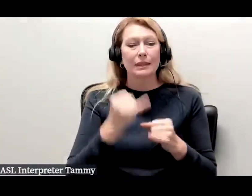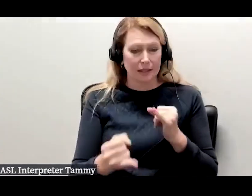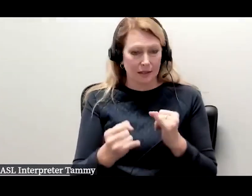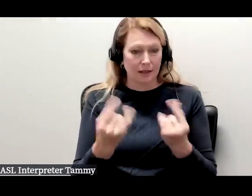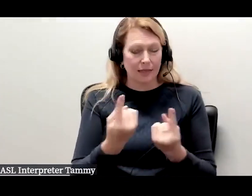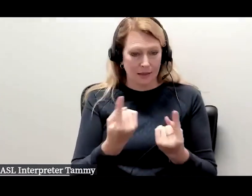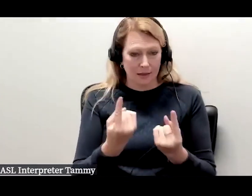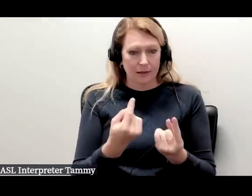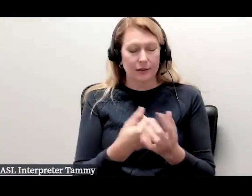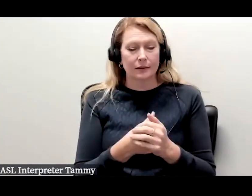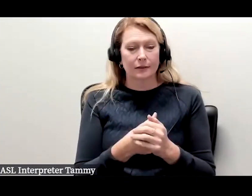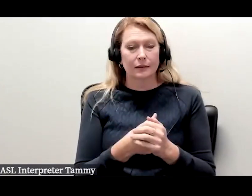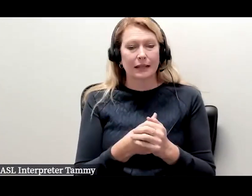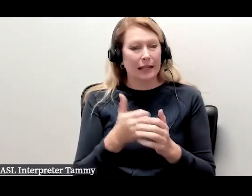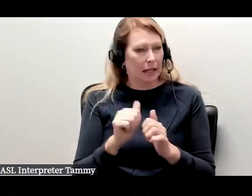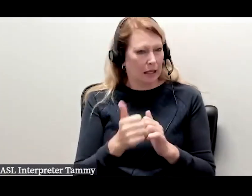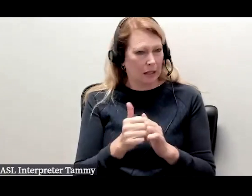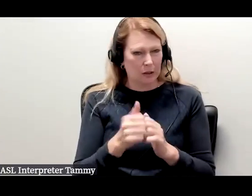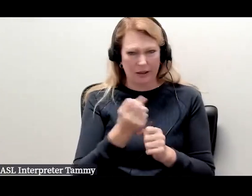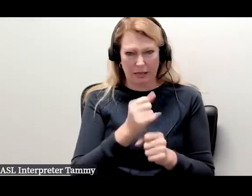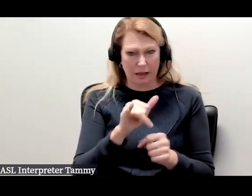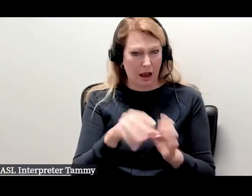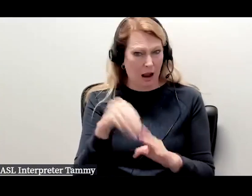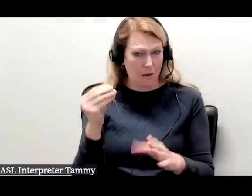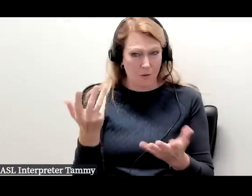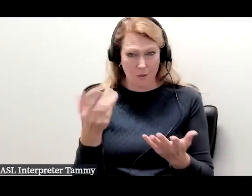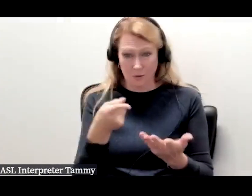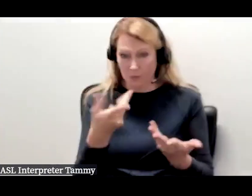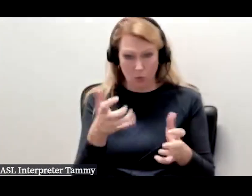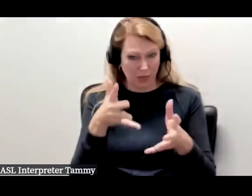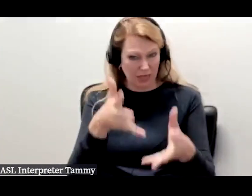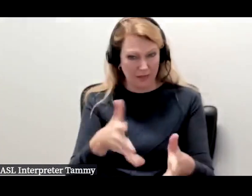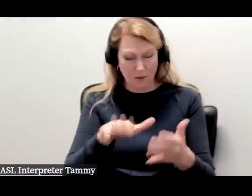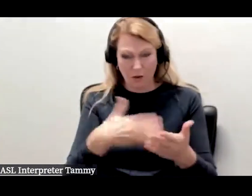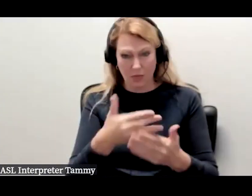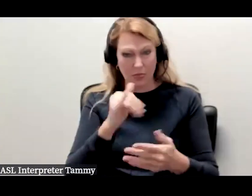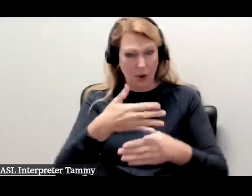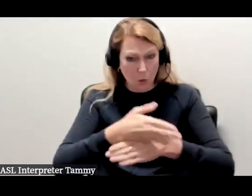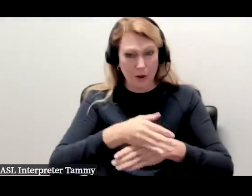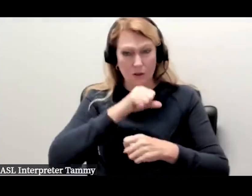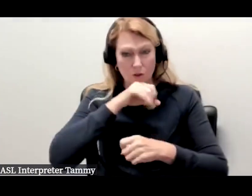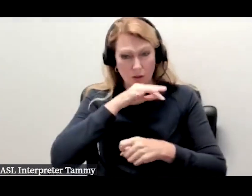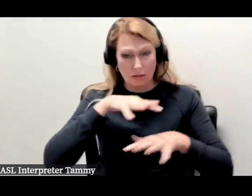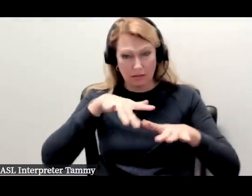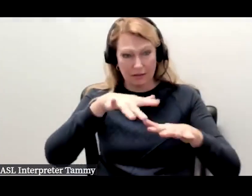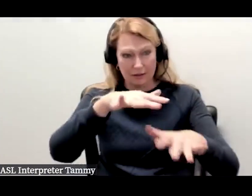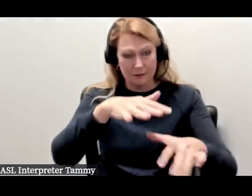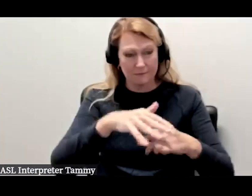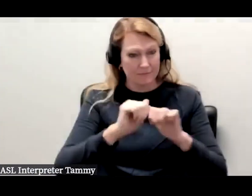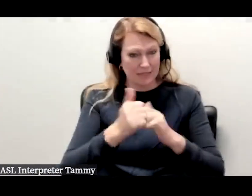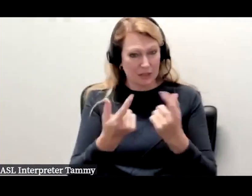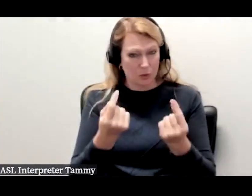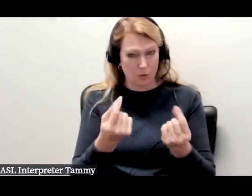be, how do you get that out of there? I'm assuming y'all do not want to leave all that wood and debris there. How do you go It's about